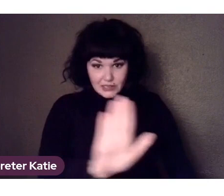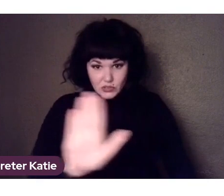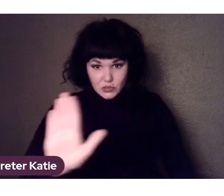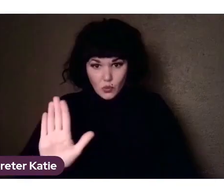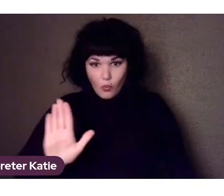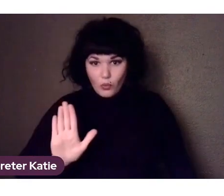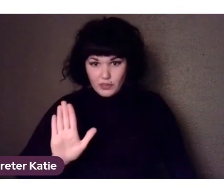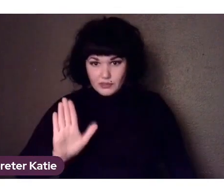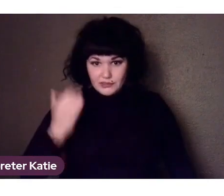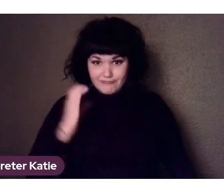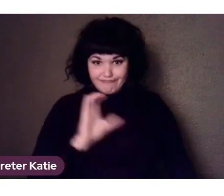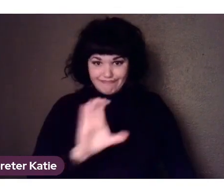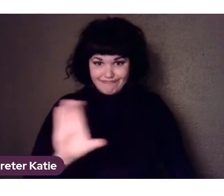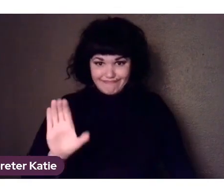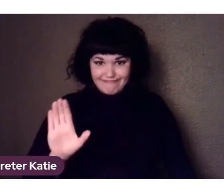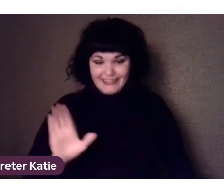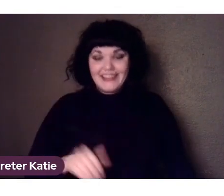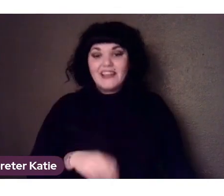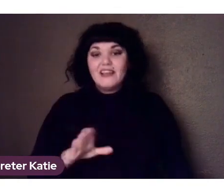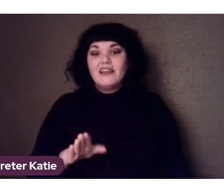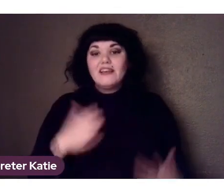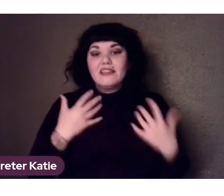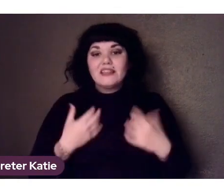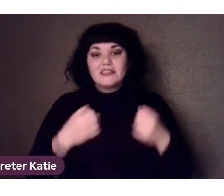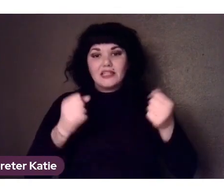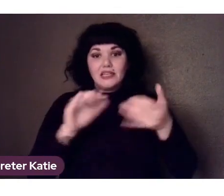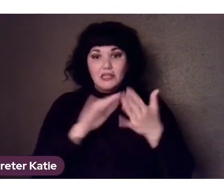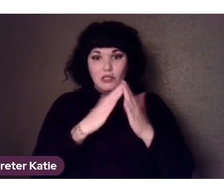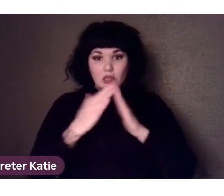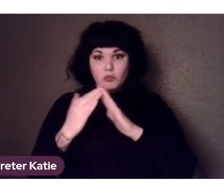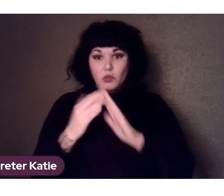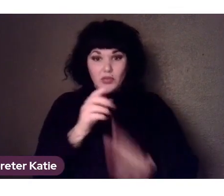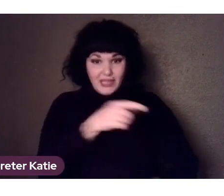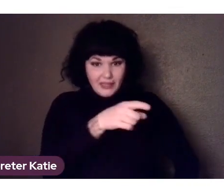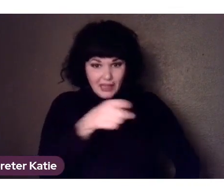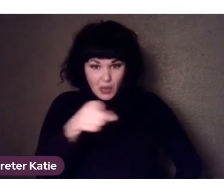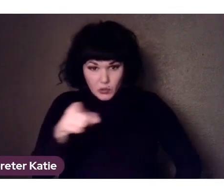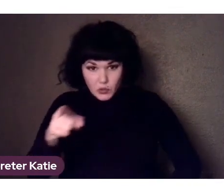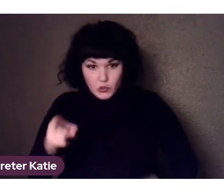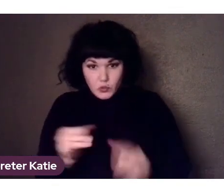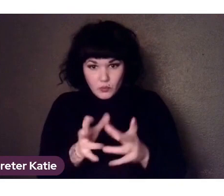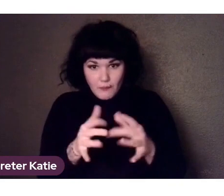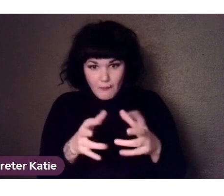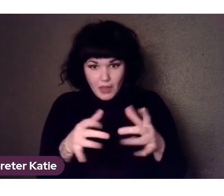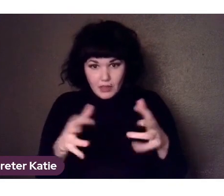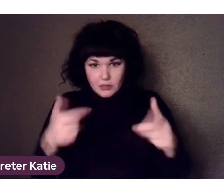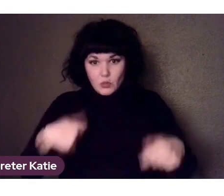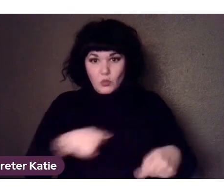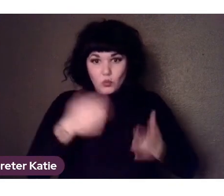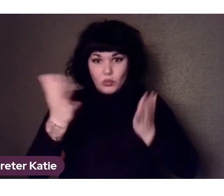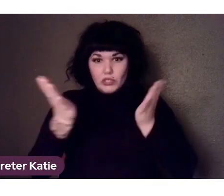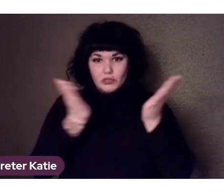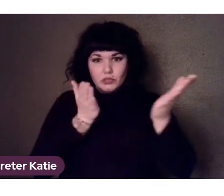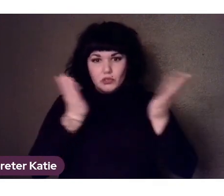yours. This is the healing community you built. We serve at the pleasure of this community.